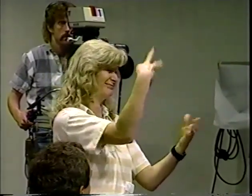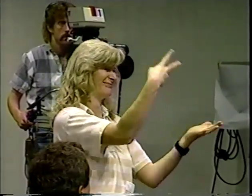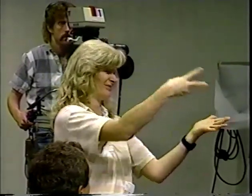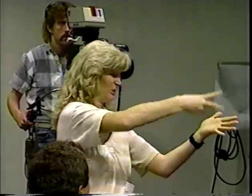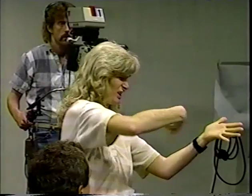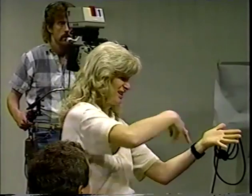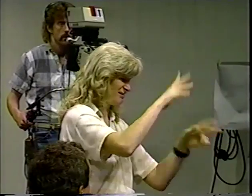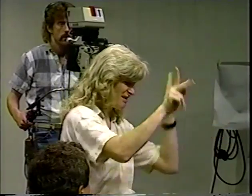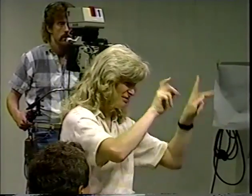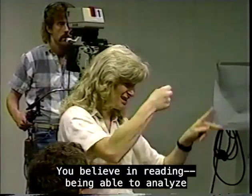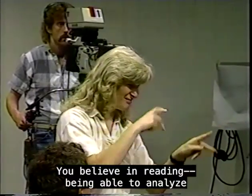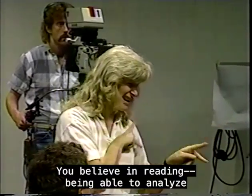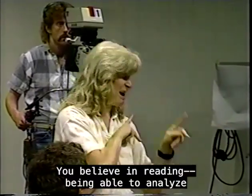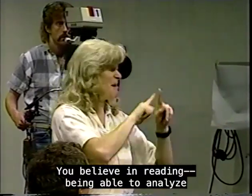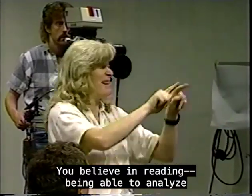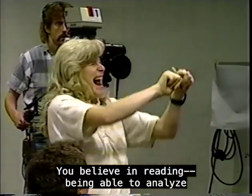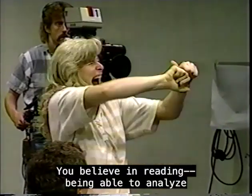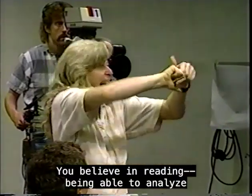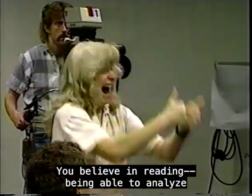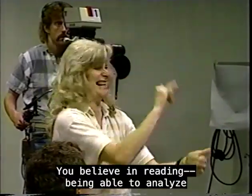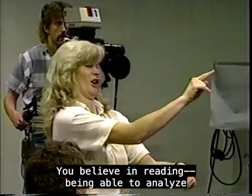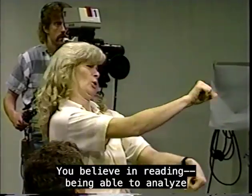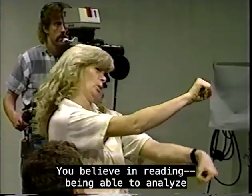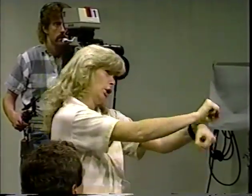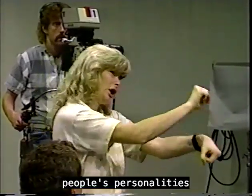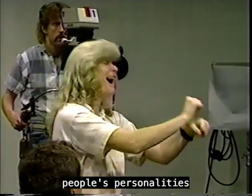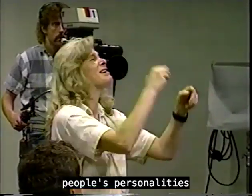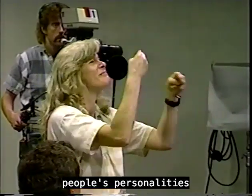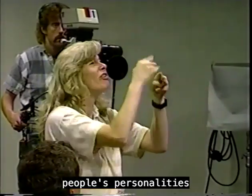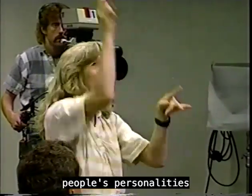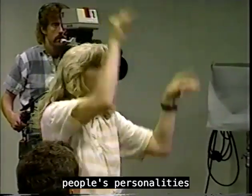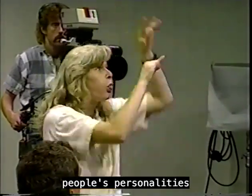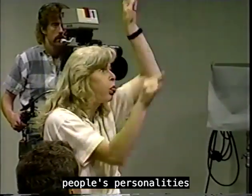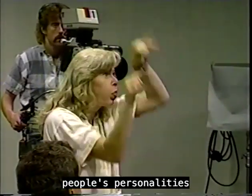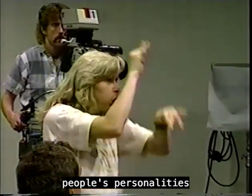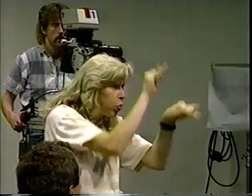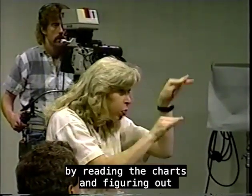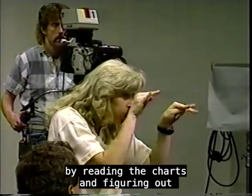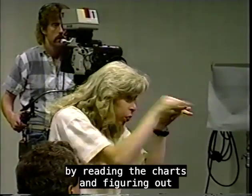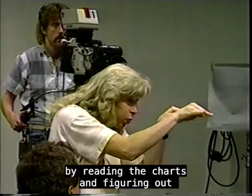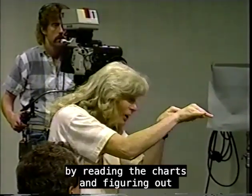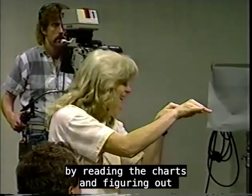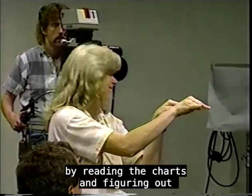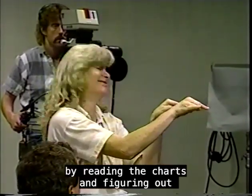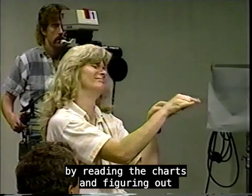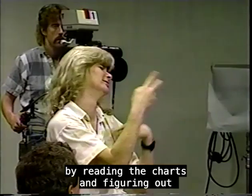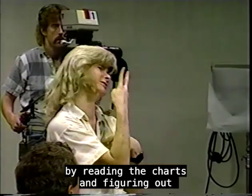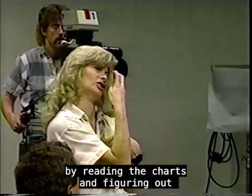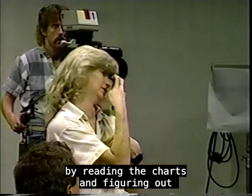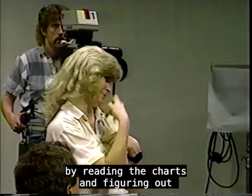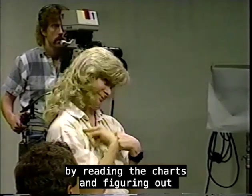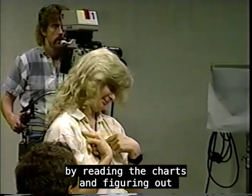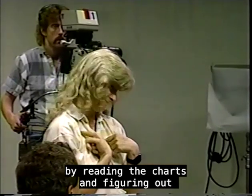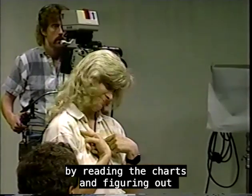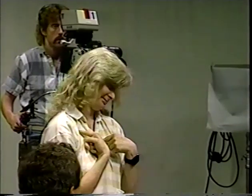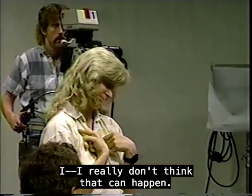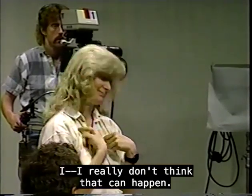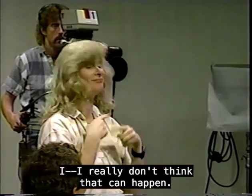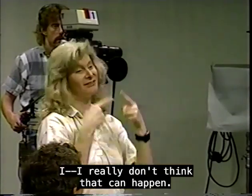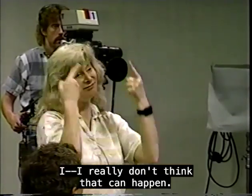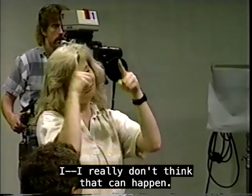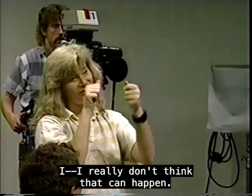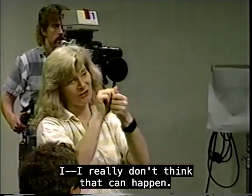You believe in being able to analyze people's personalities by reading the charts and figuring out